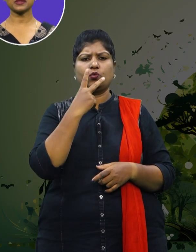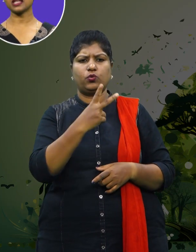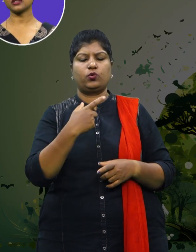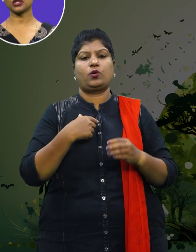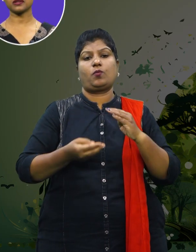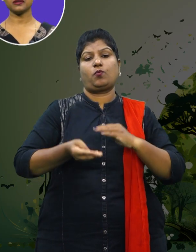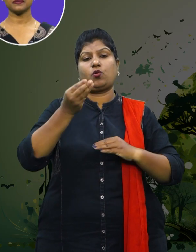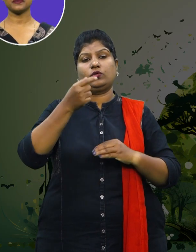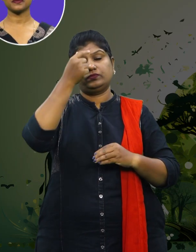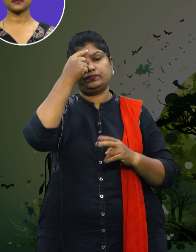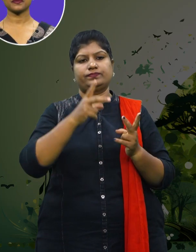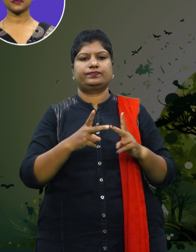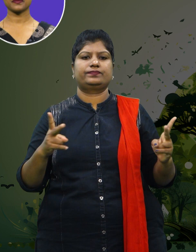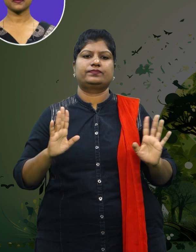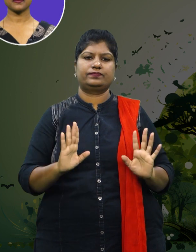and substantial.